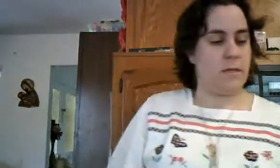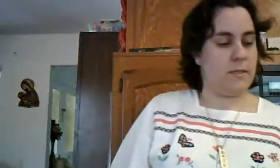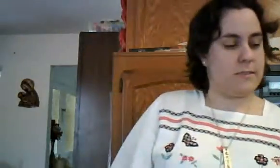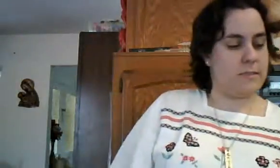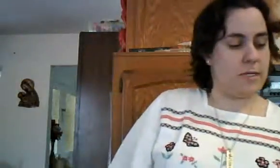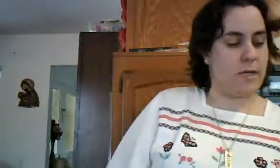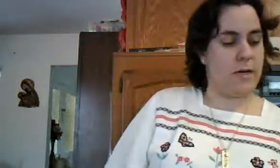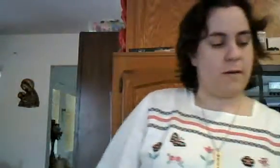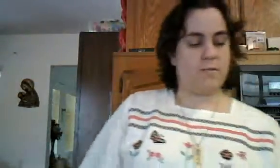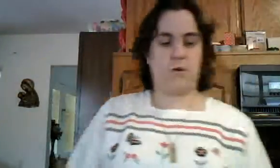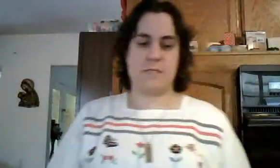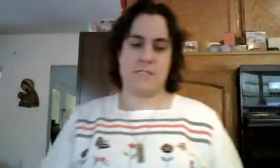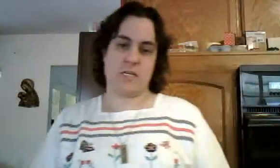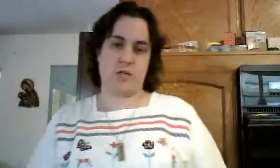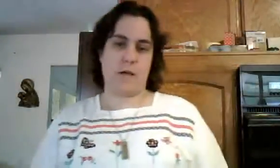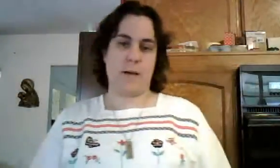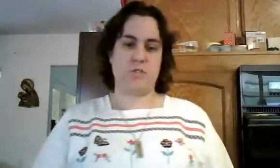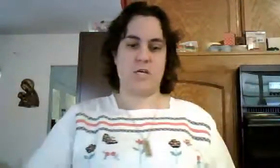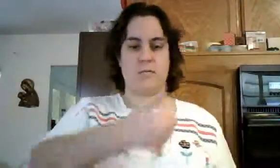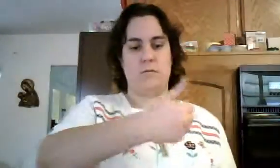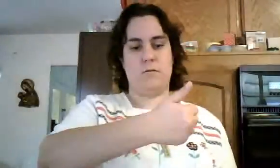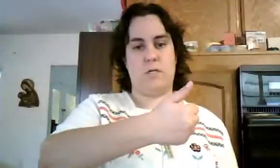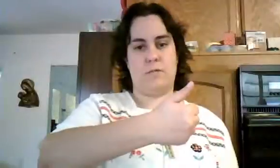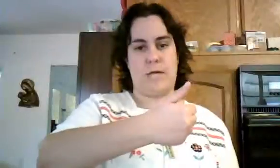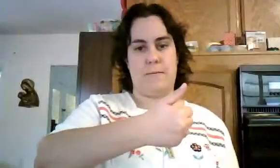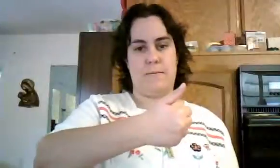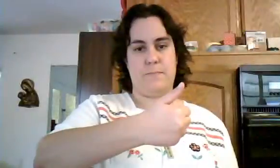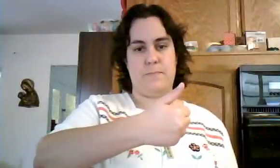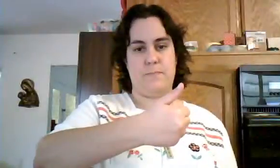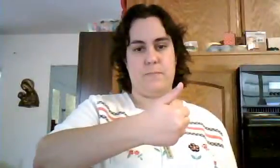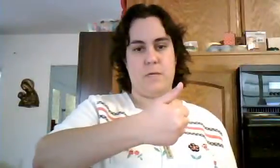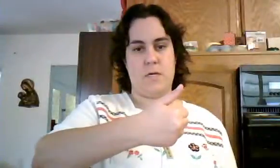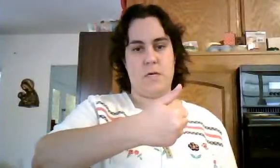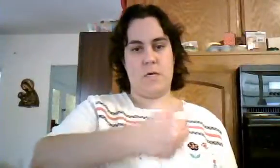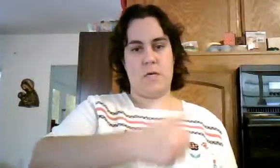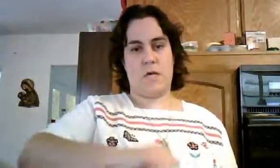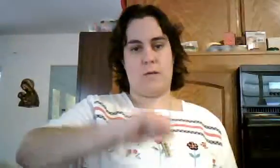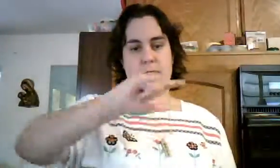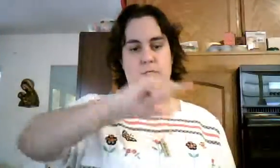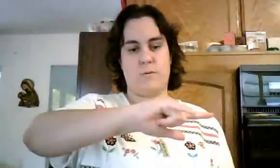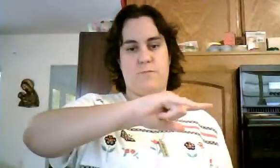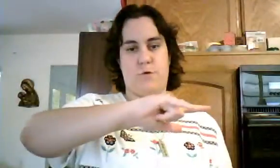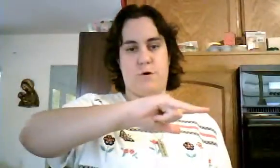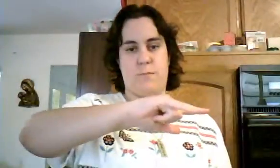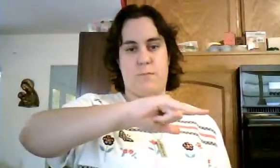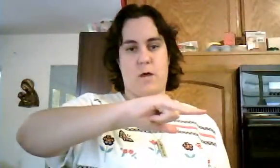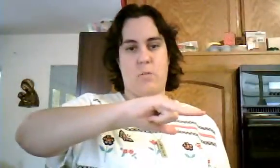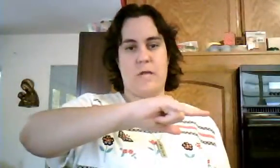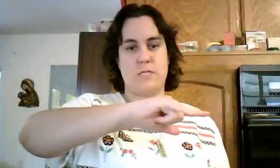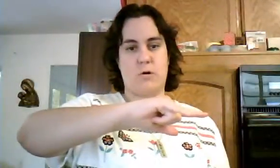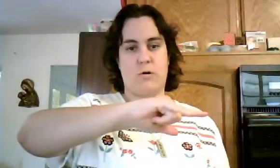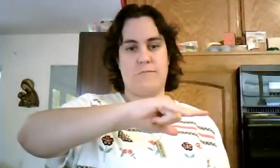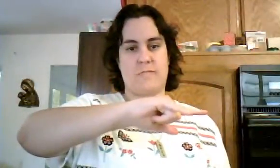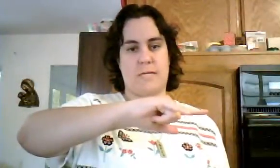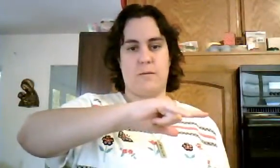Let's see, for a stationary object, I'm going use that. This one's for winged aircraft, like an